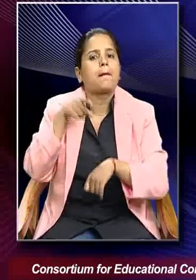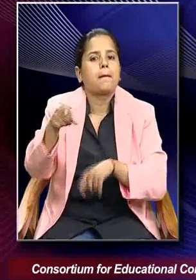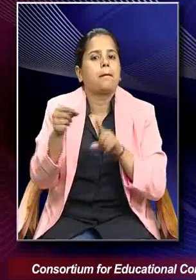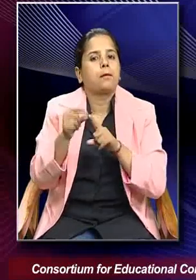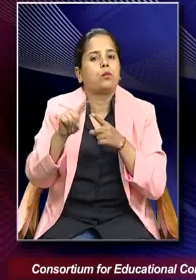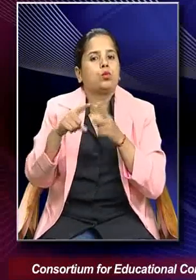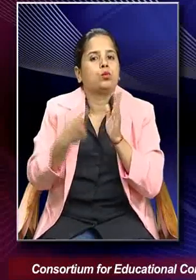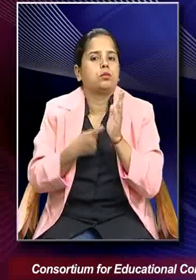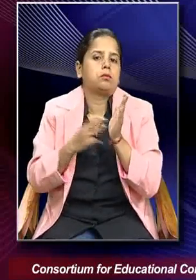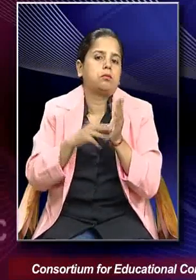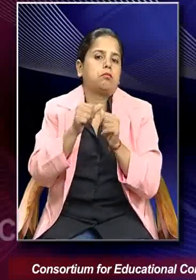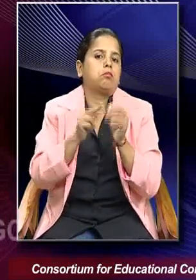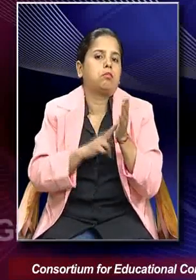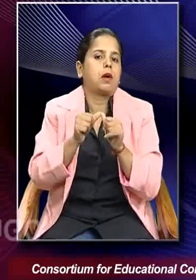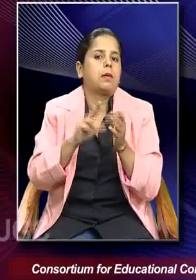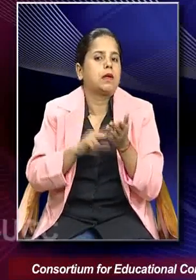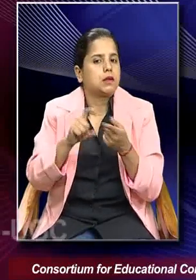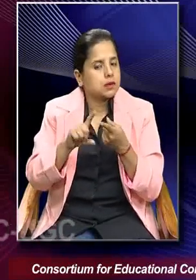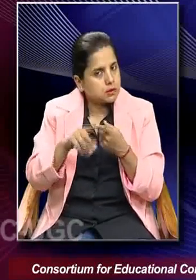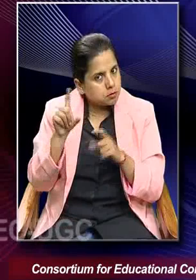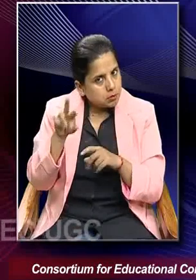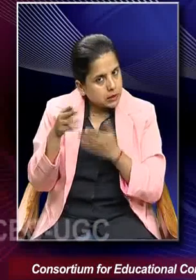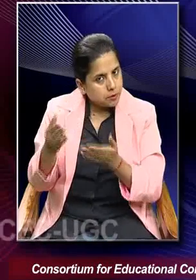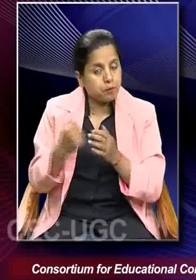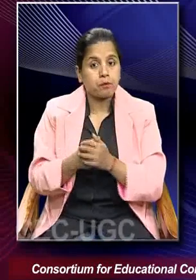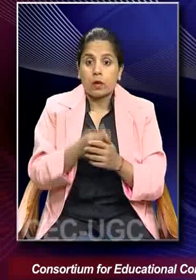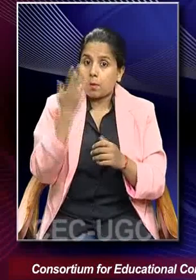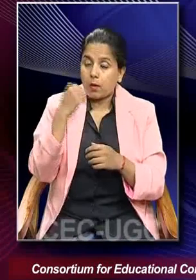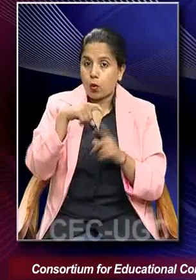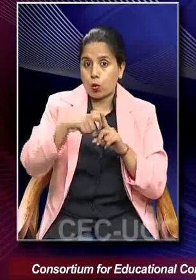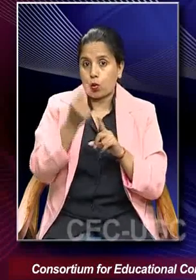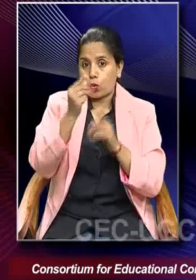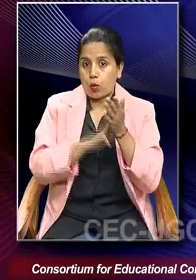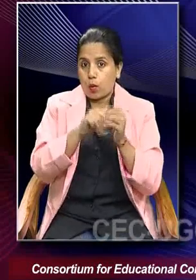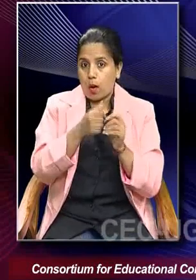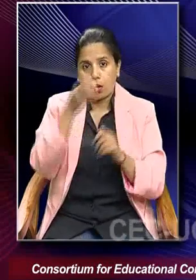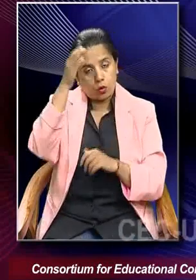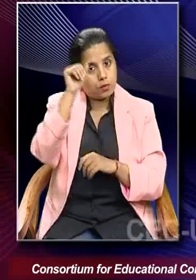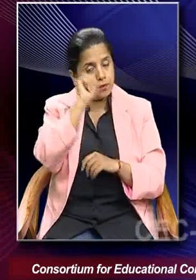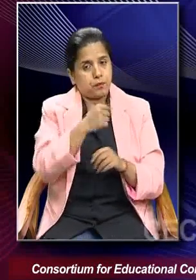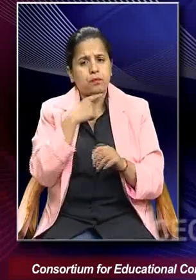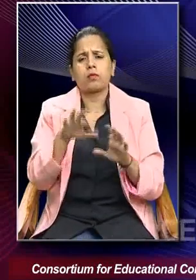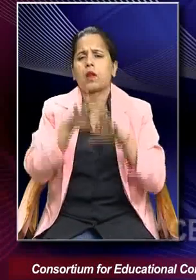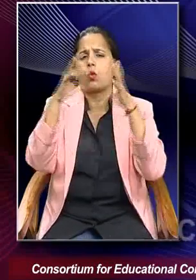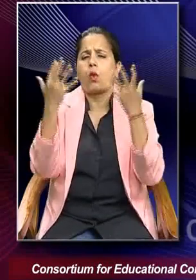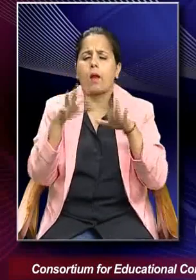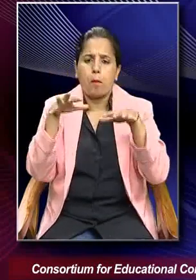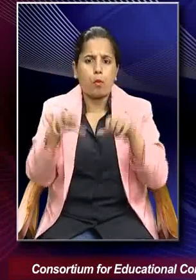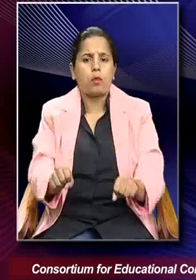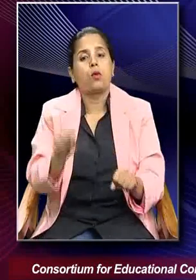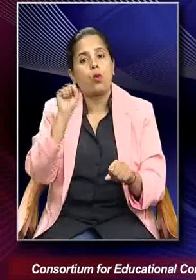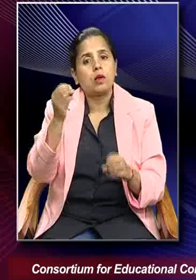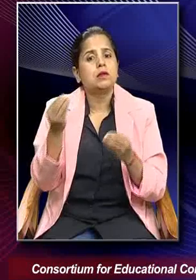Kumarappa proposes the concept of economy of permanence. He says, world possesses a certain